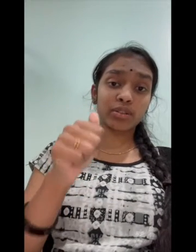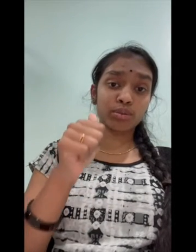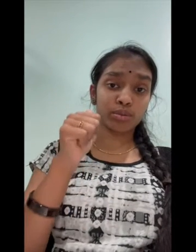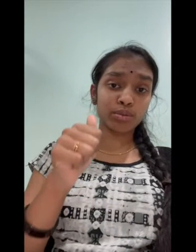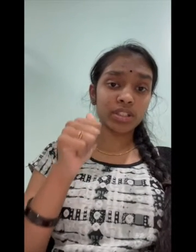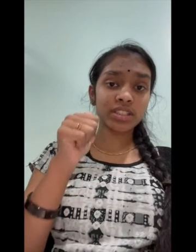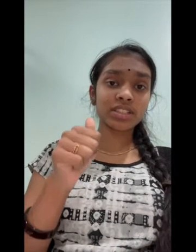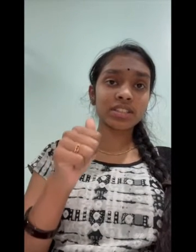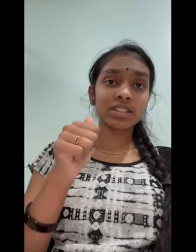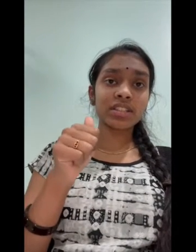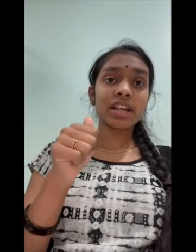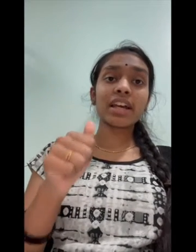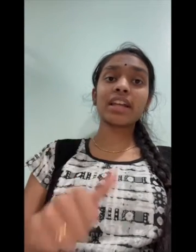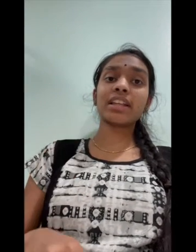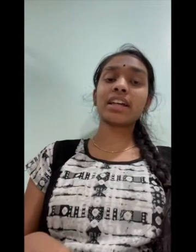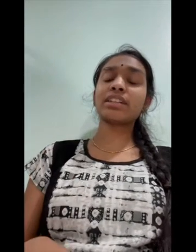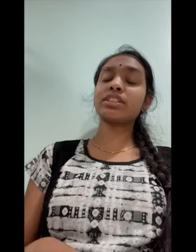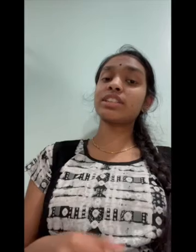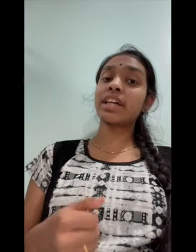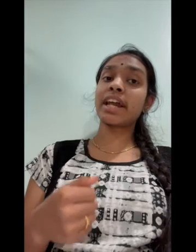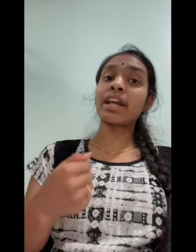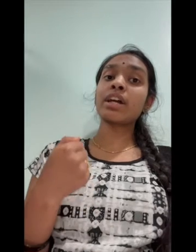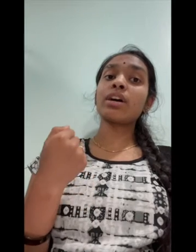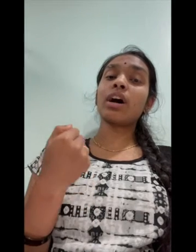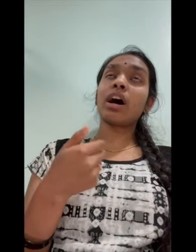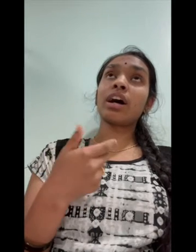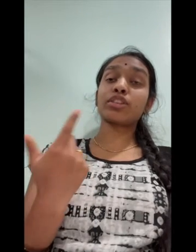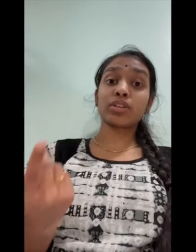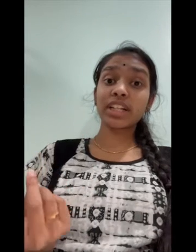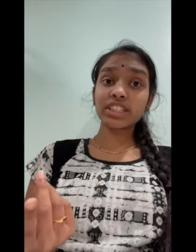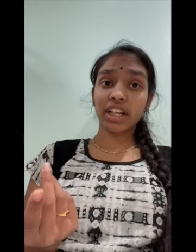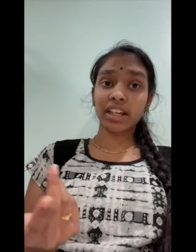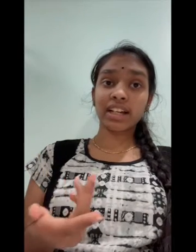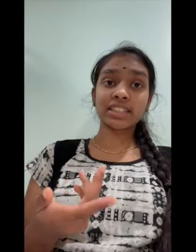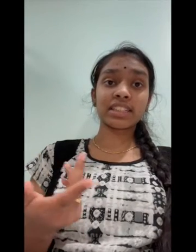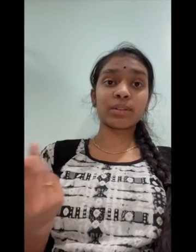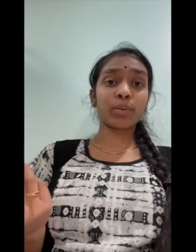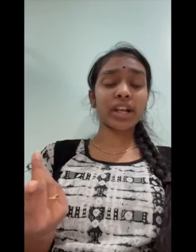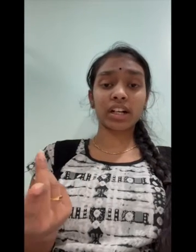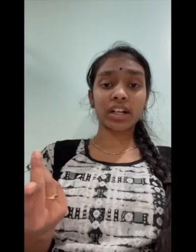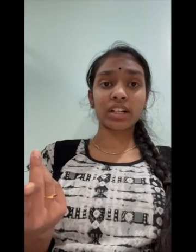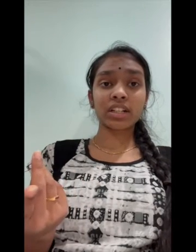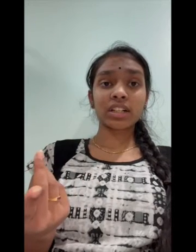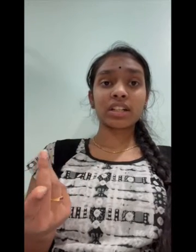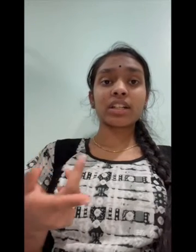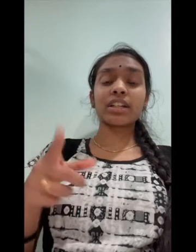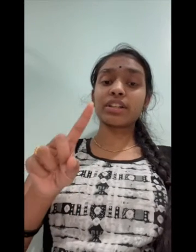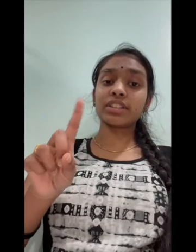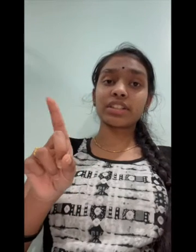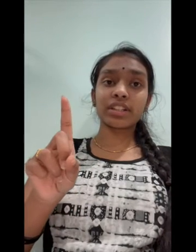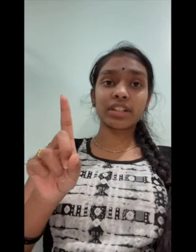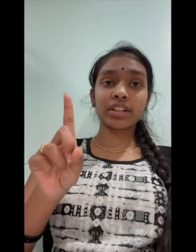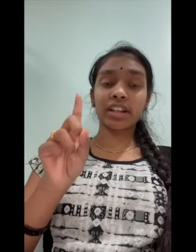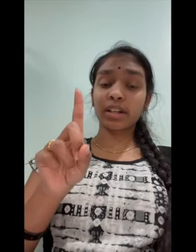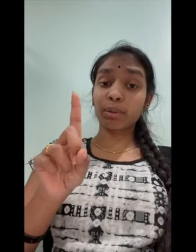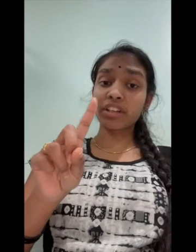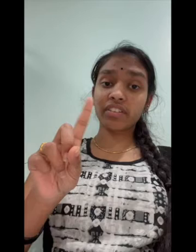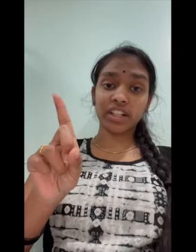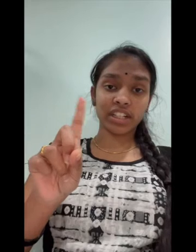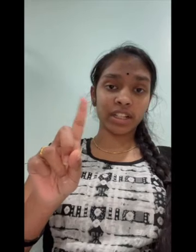who. And then to say the location, as in where, you take your pointing finger and you move